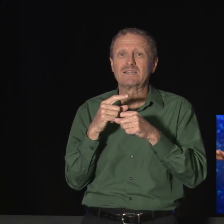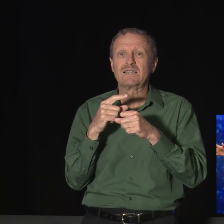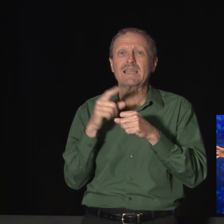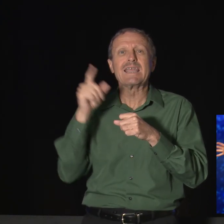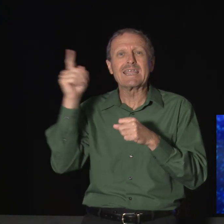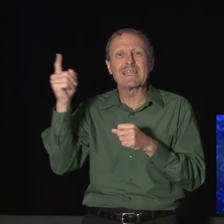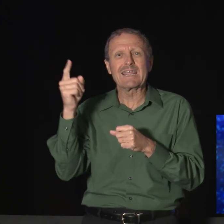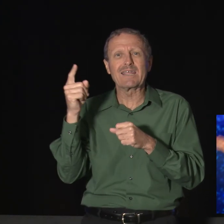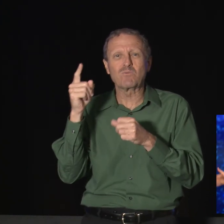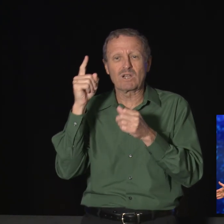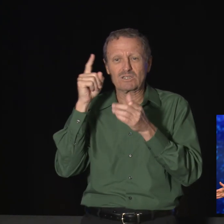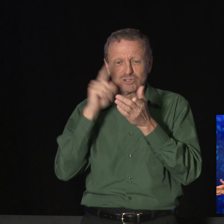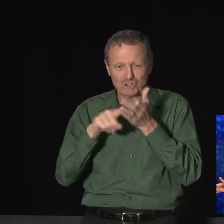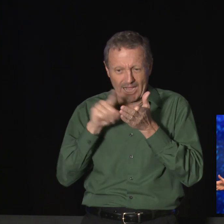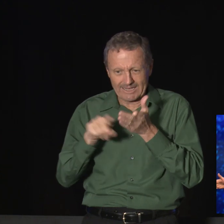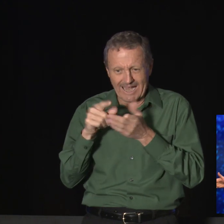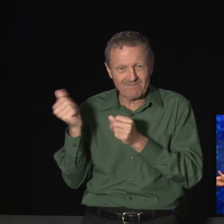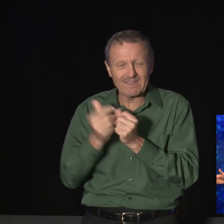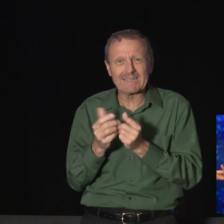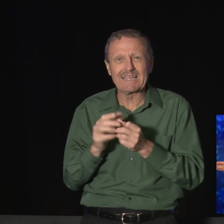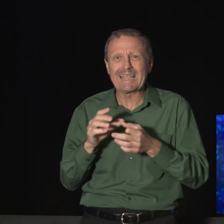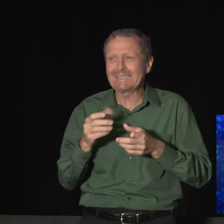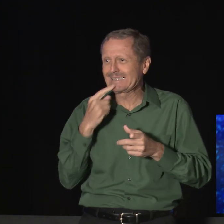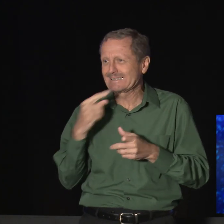he unleashes all units.